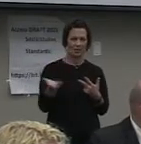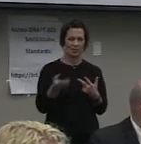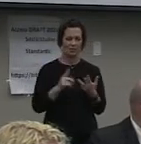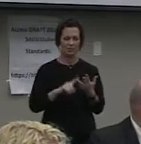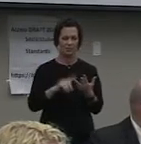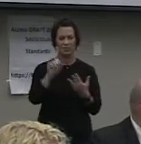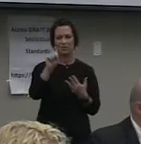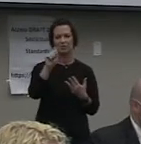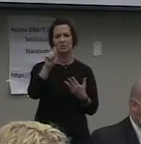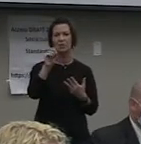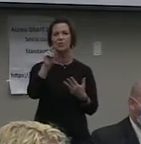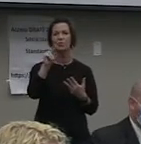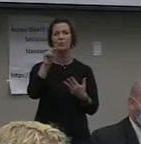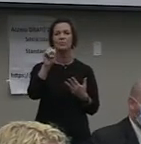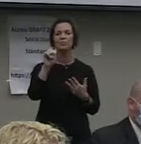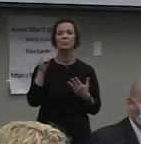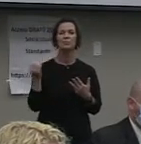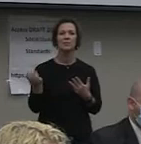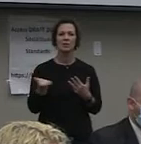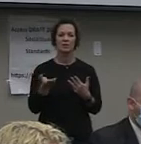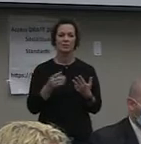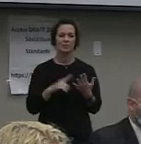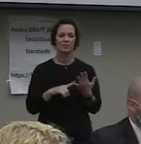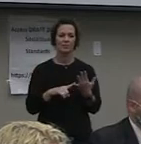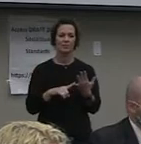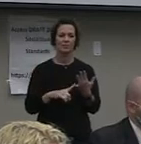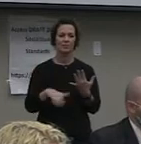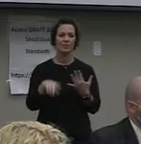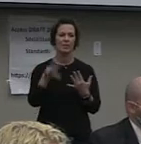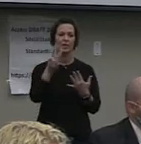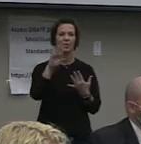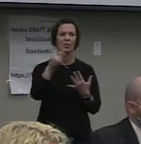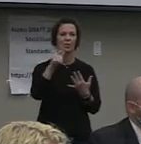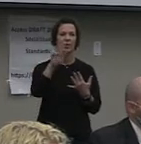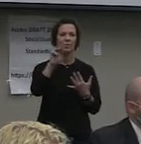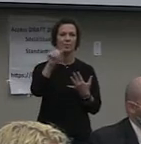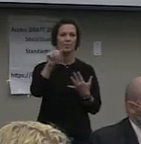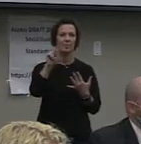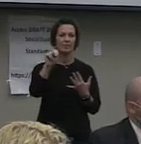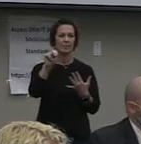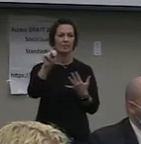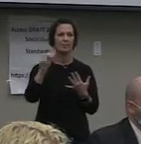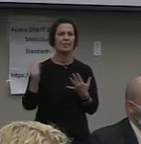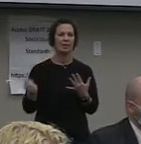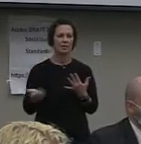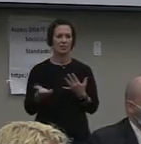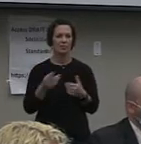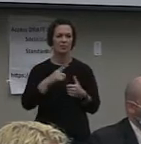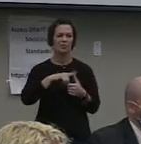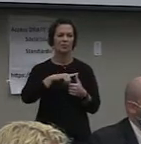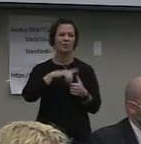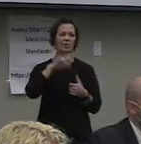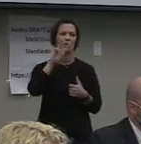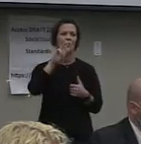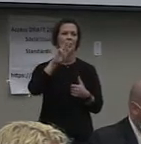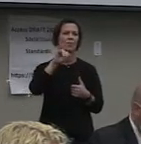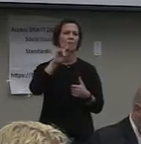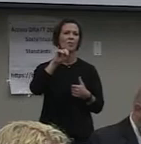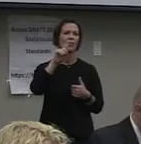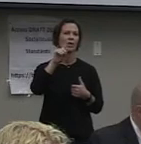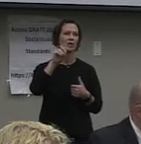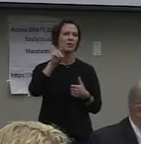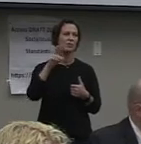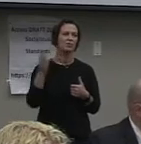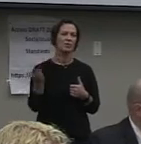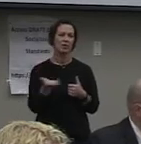Stone. Present. Crystal Stone is present. Ardella Wigman. Present. Ardella is present. Justin Winder.